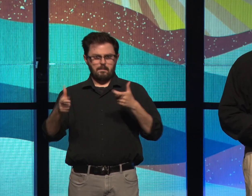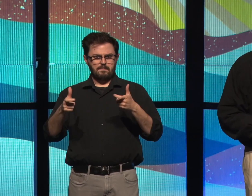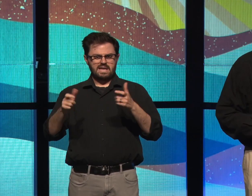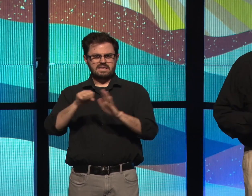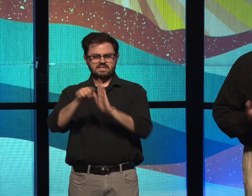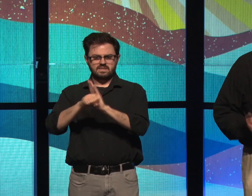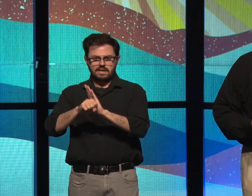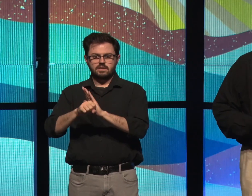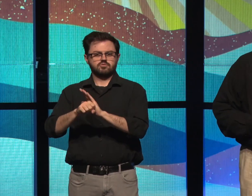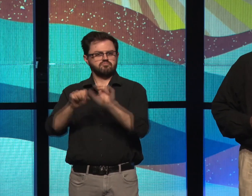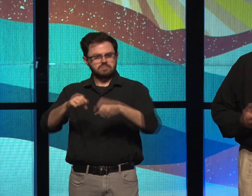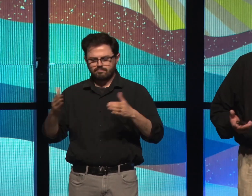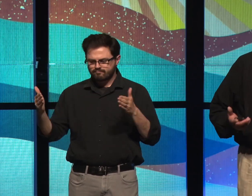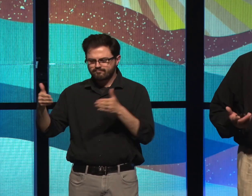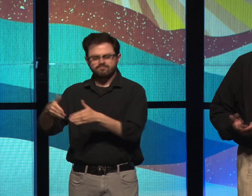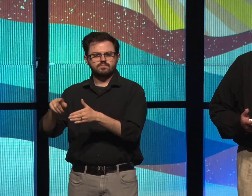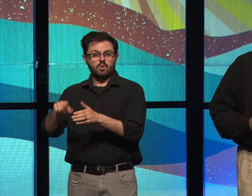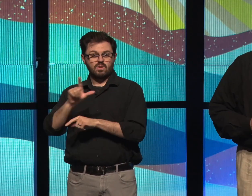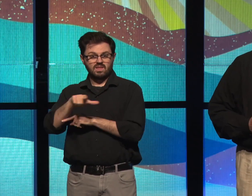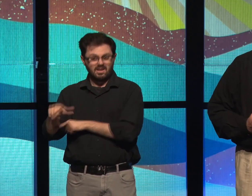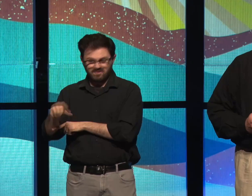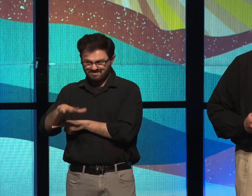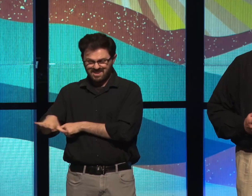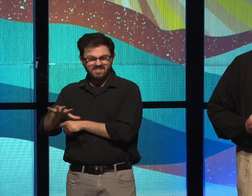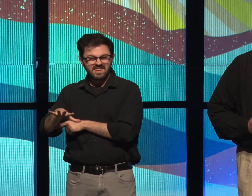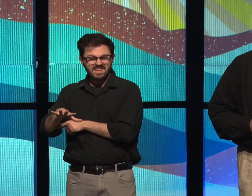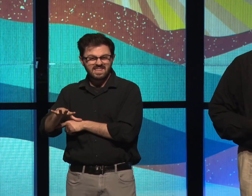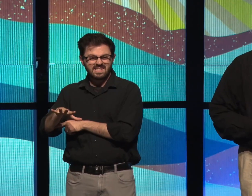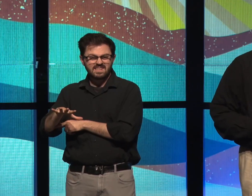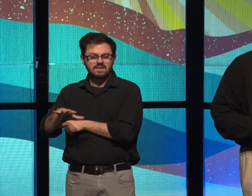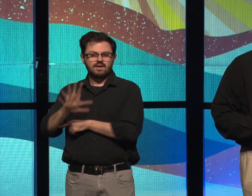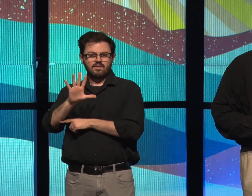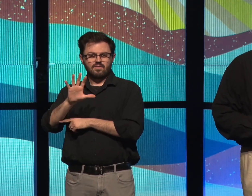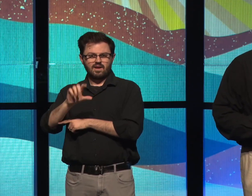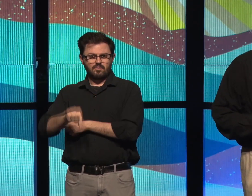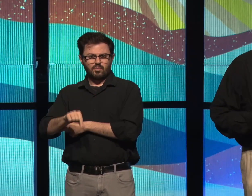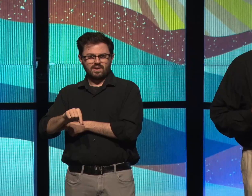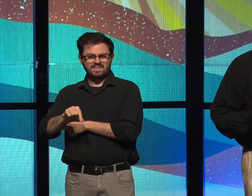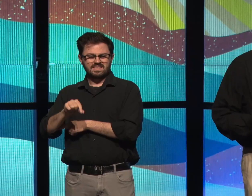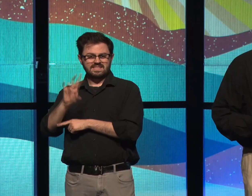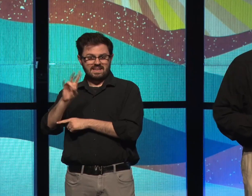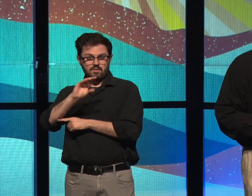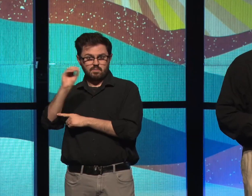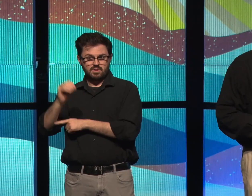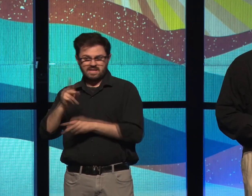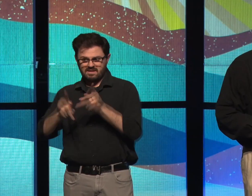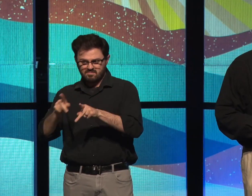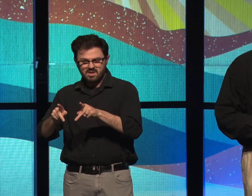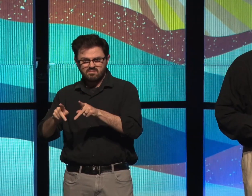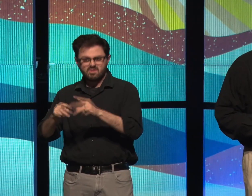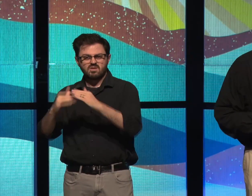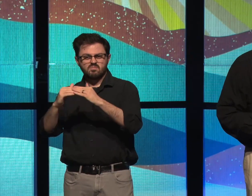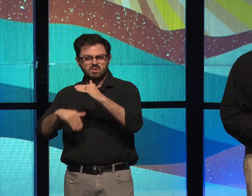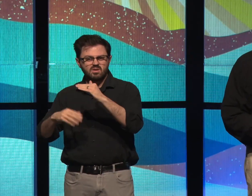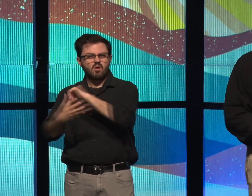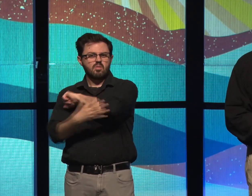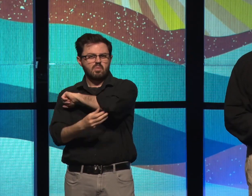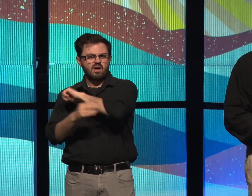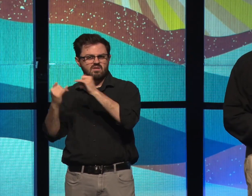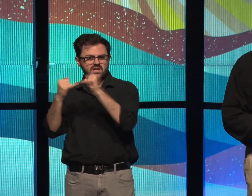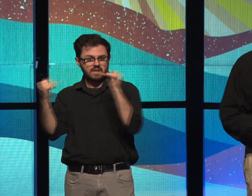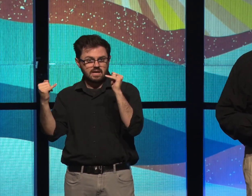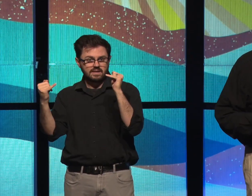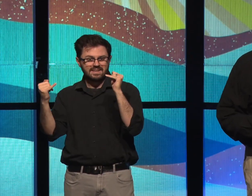Loveland? In Loveland, 5.7% live below that poverty line. And it's disproportionate for our